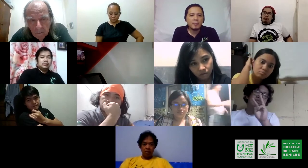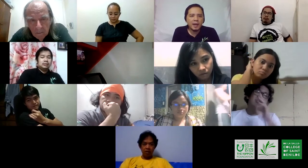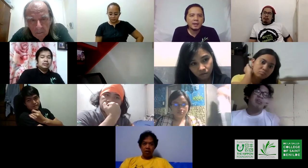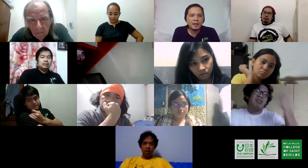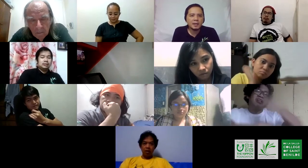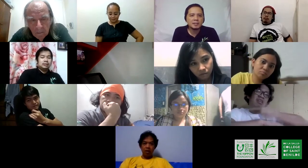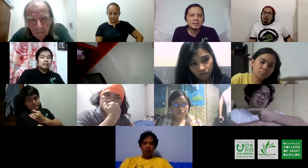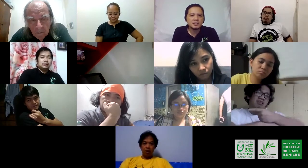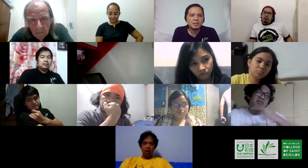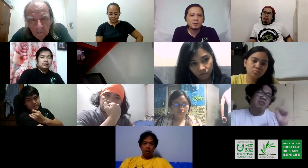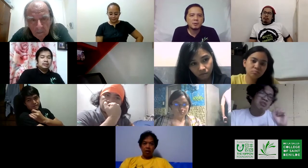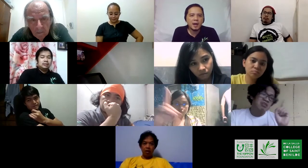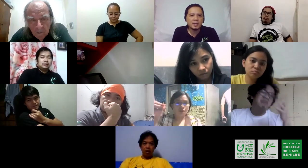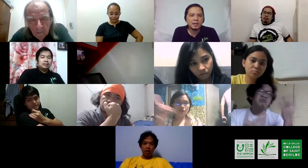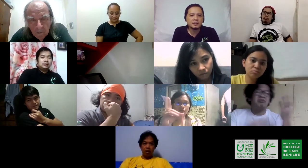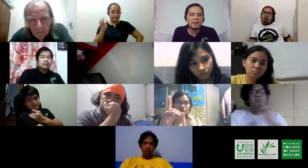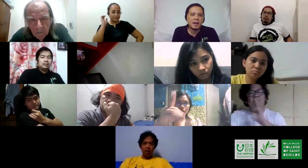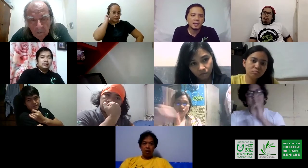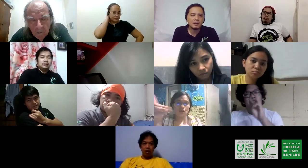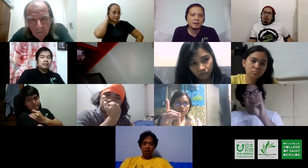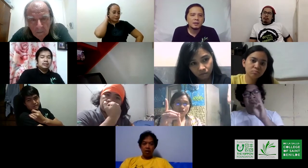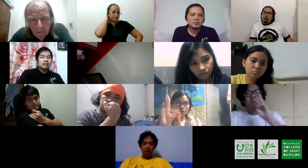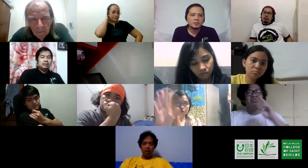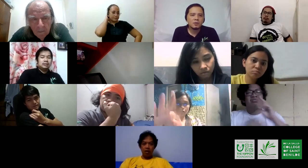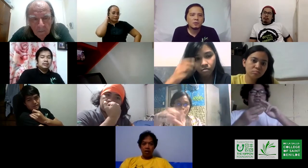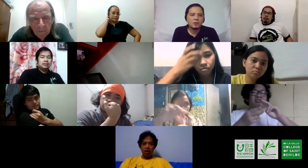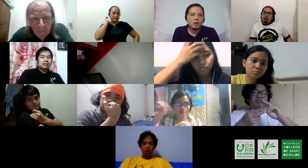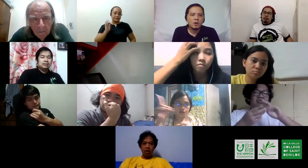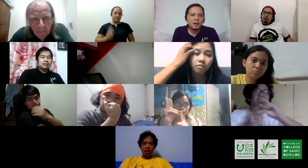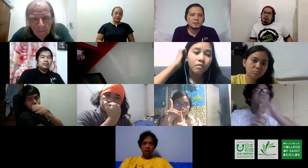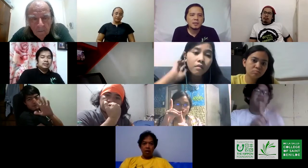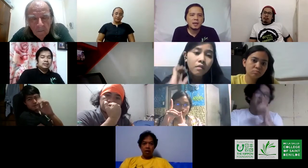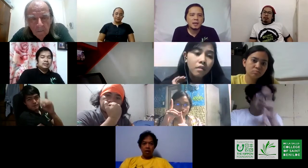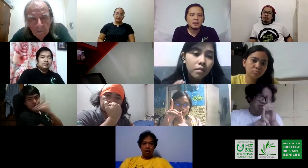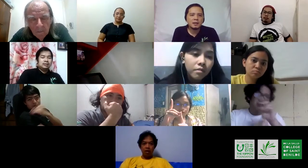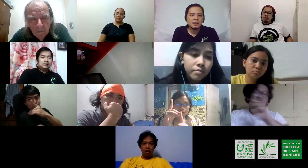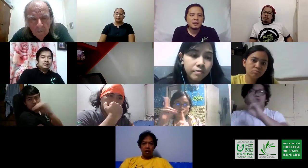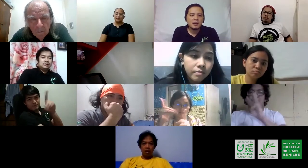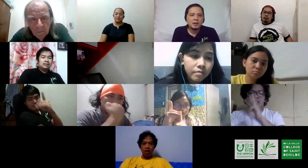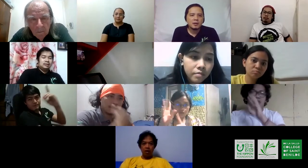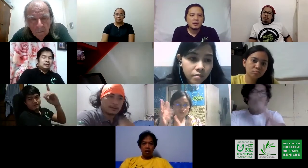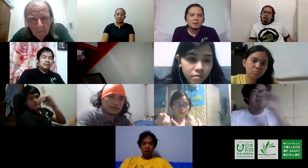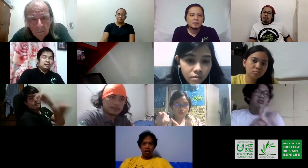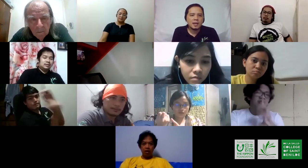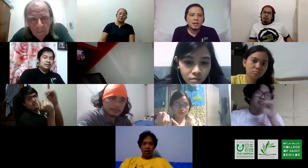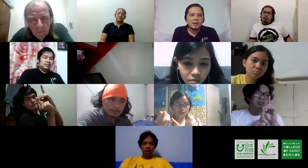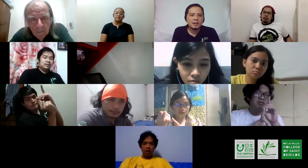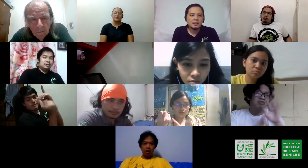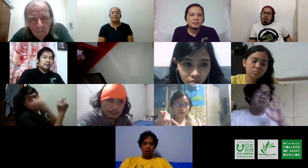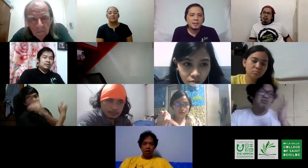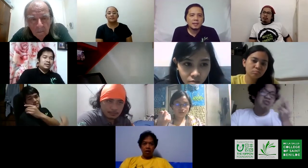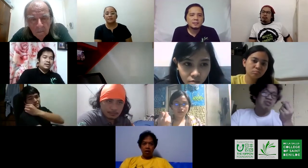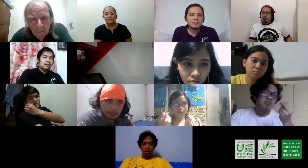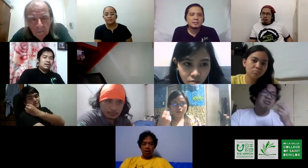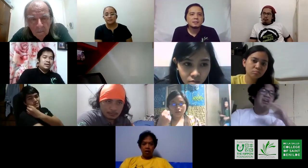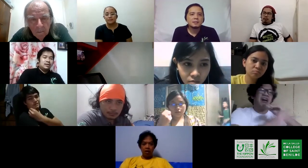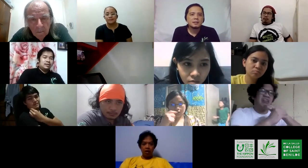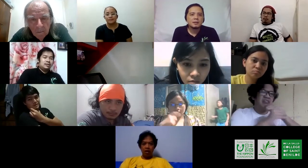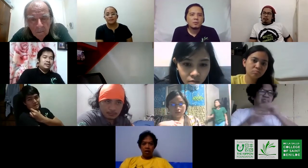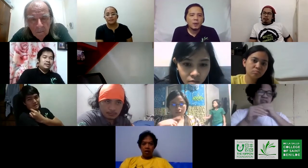and Meng had a discussion about adding day. So Wednesday, day,